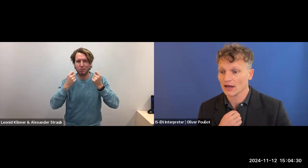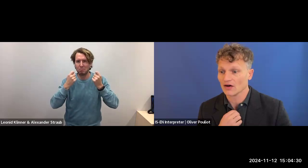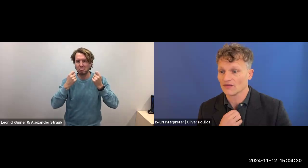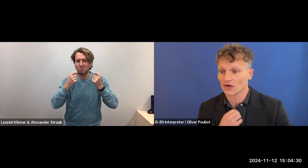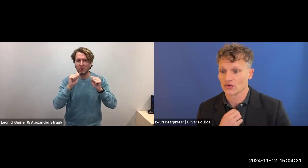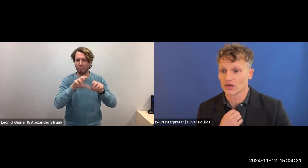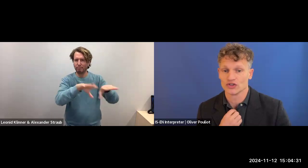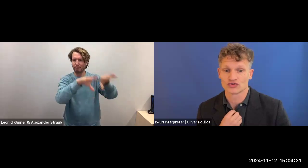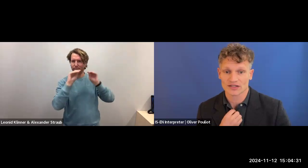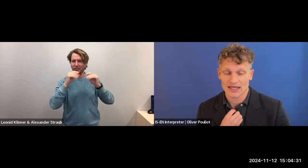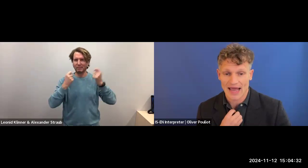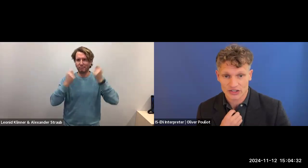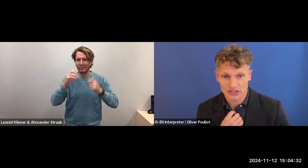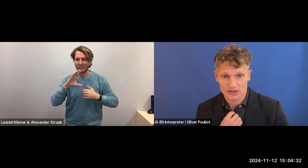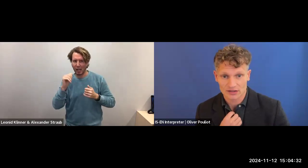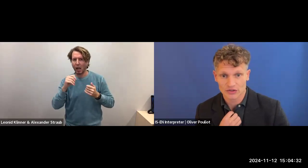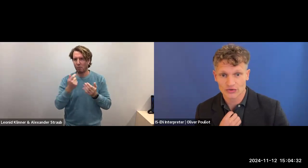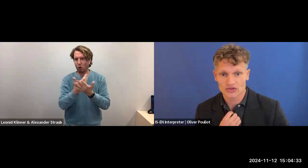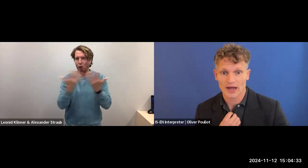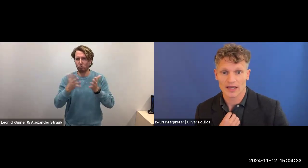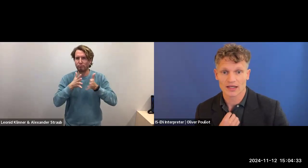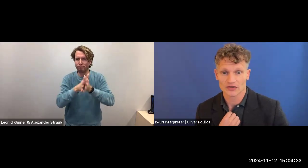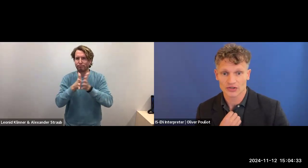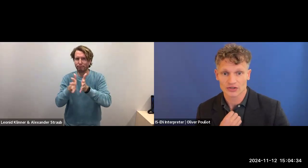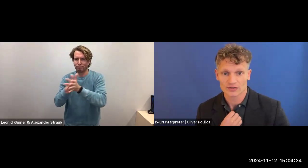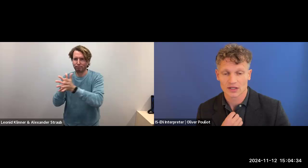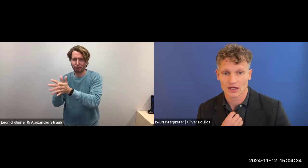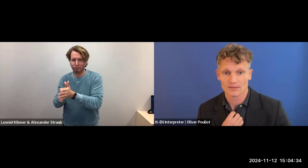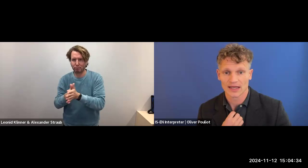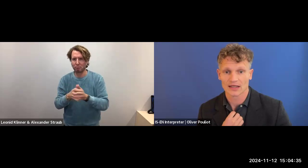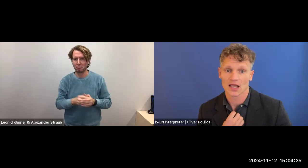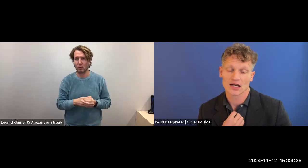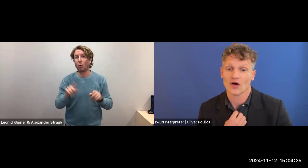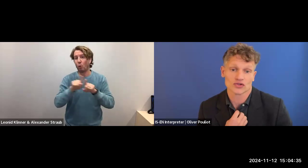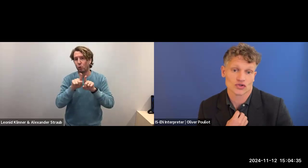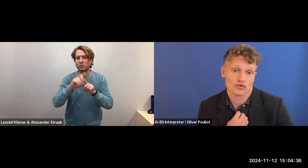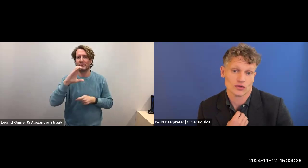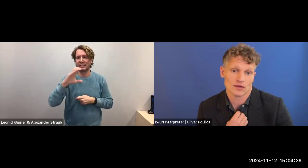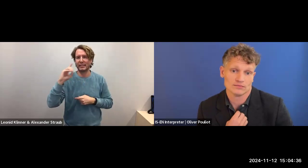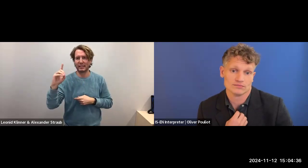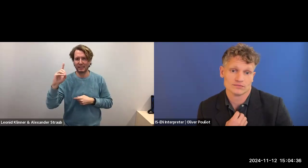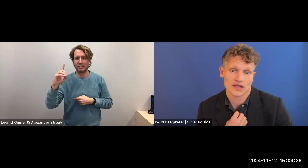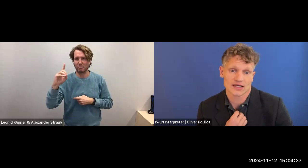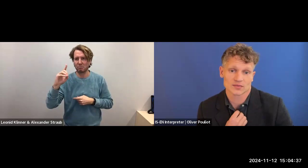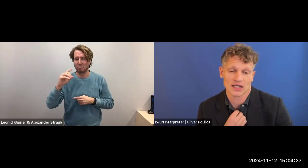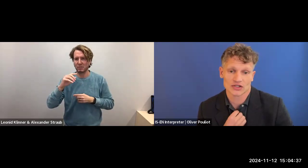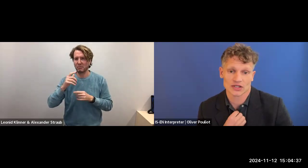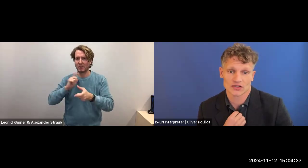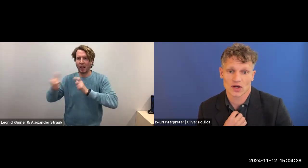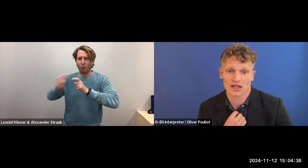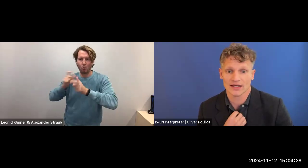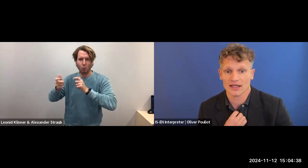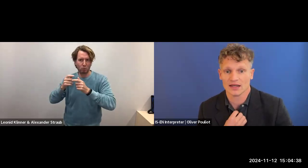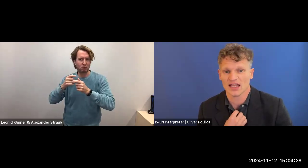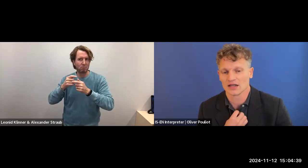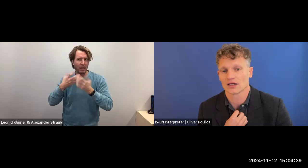There's a lot of also constructed action used by Gunter, and a lot of also explanation